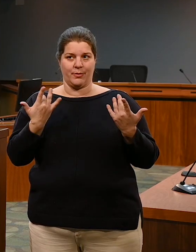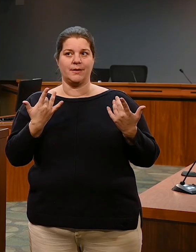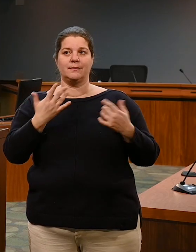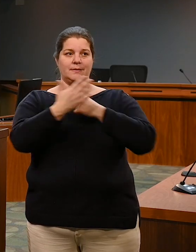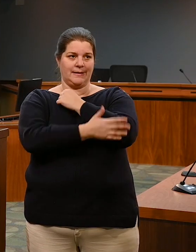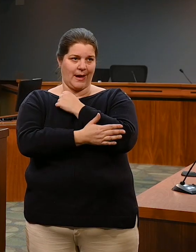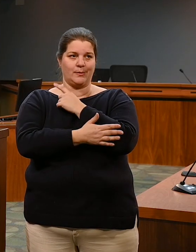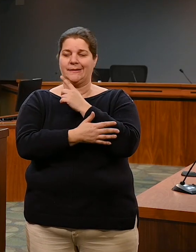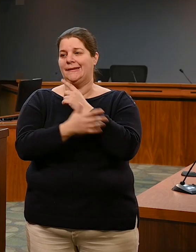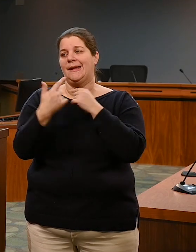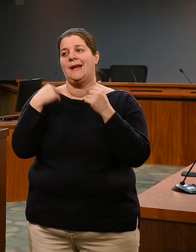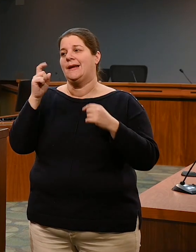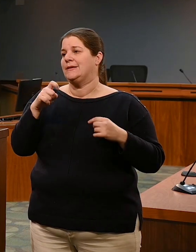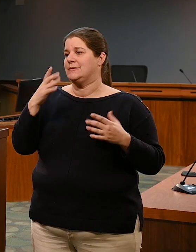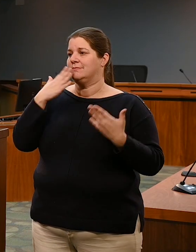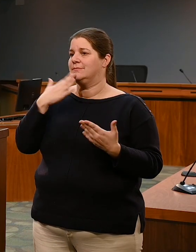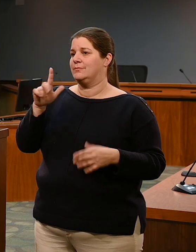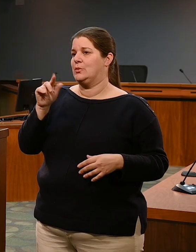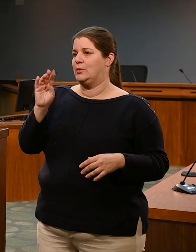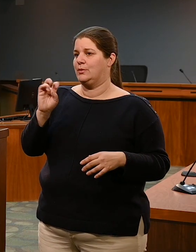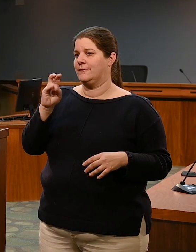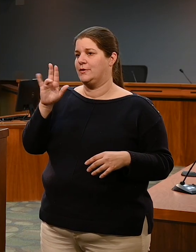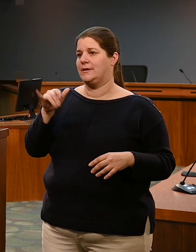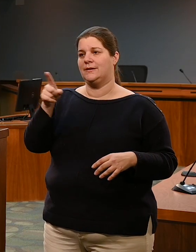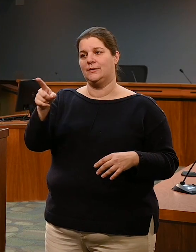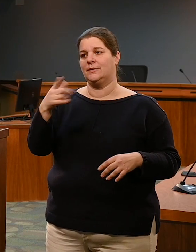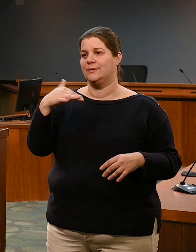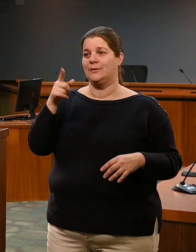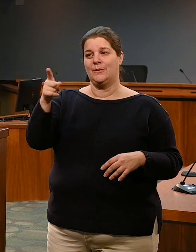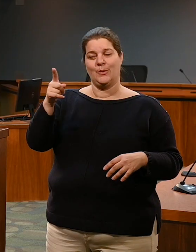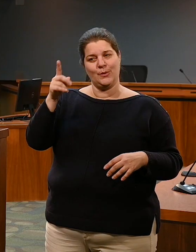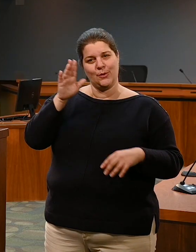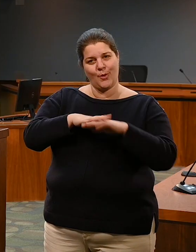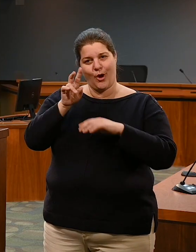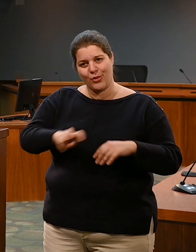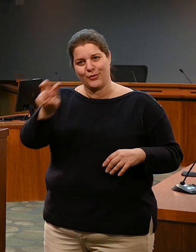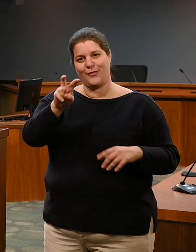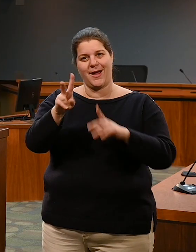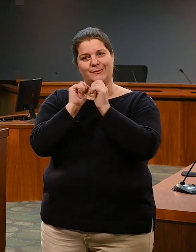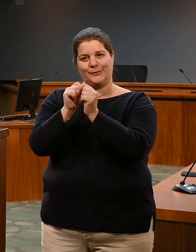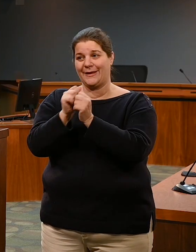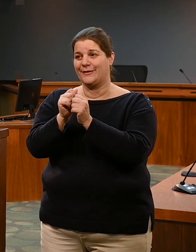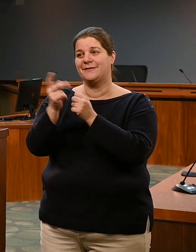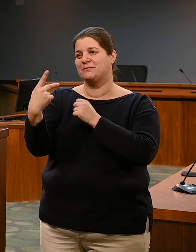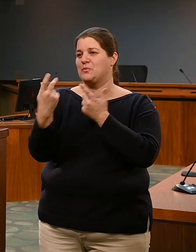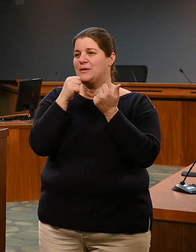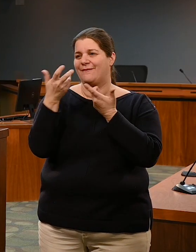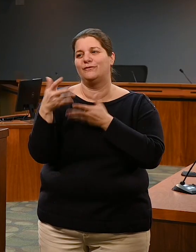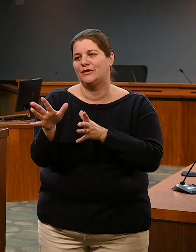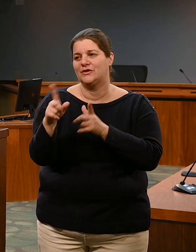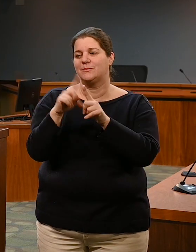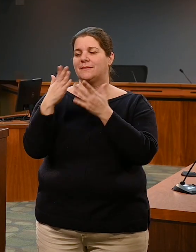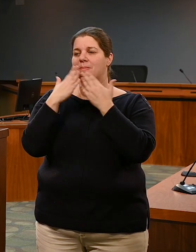want to shout out Luke Verdi. Luke, you went on this ride. We went on this ride together, and it's not over. And so I appreciate